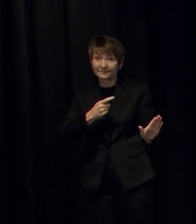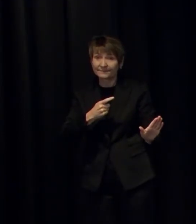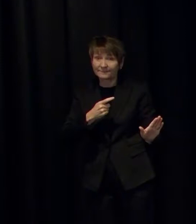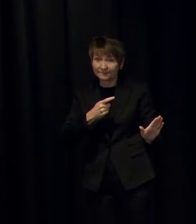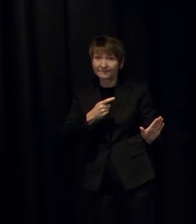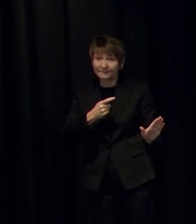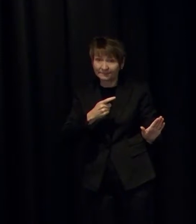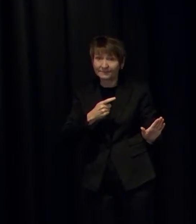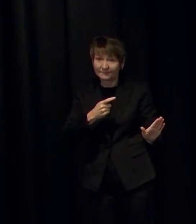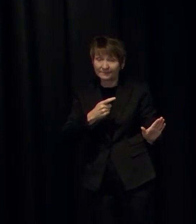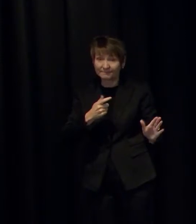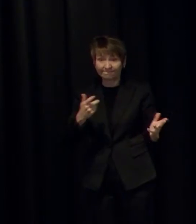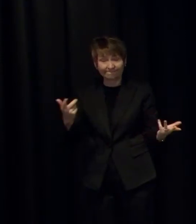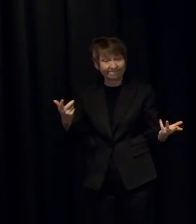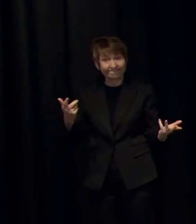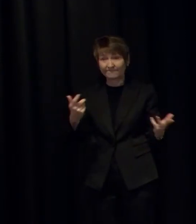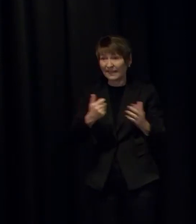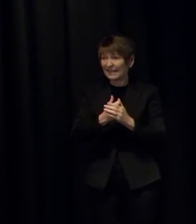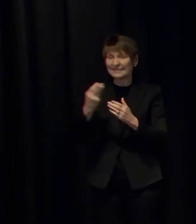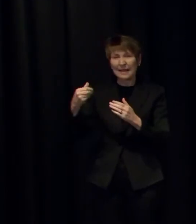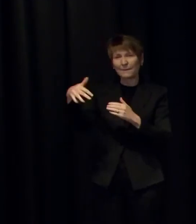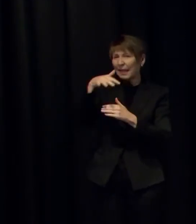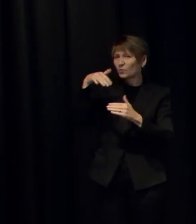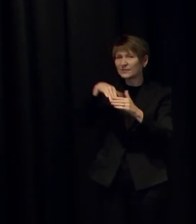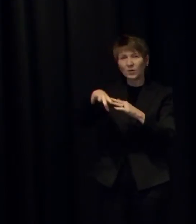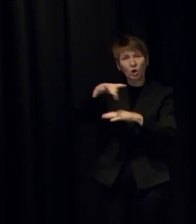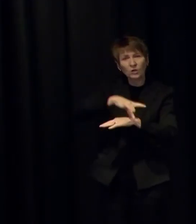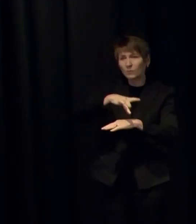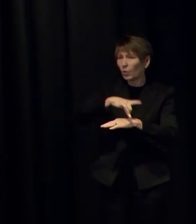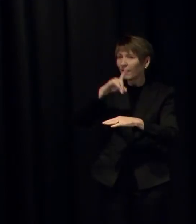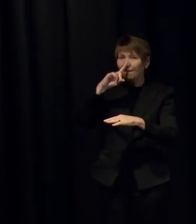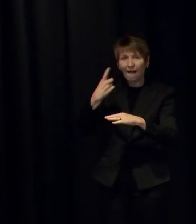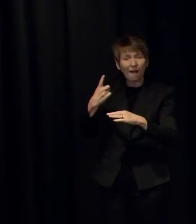COVID patients in a whole bunch of settings. We will make adjustments